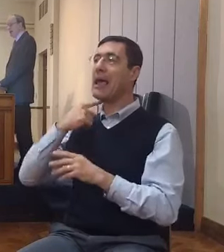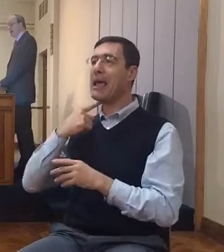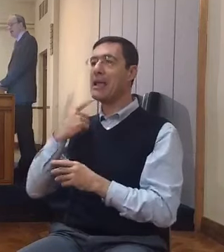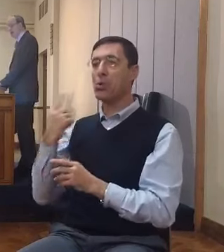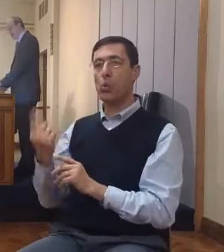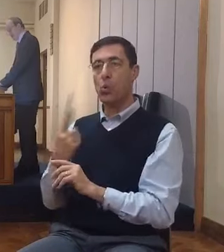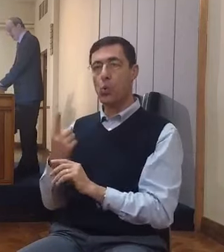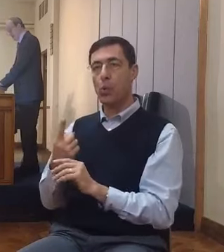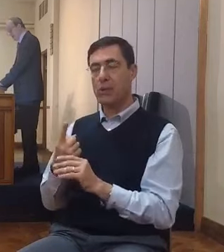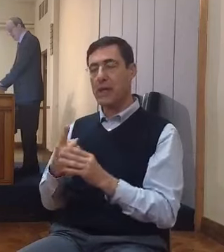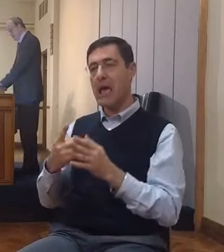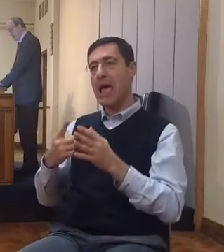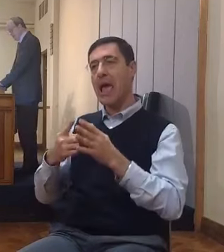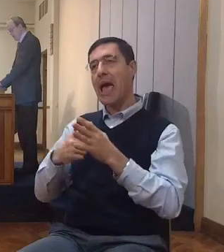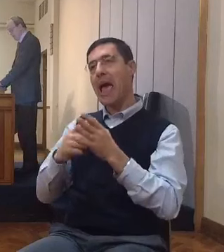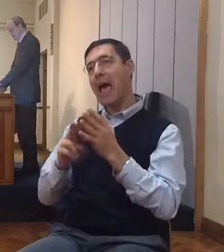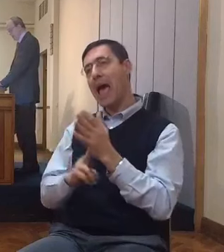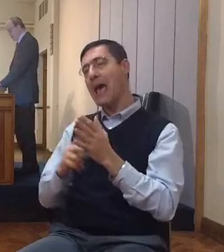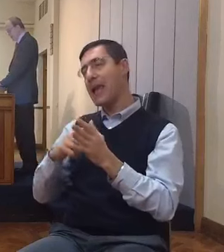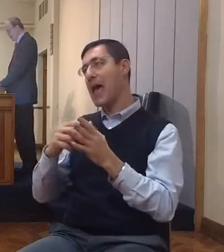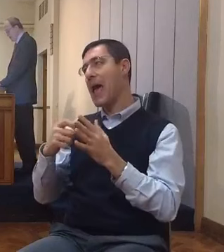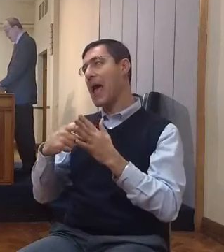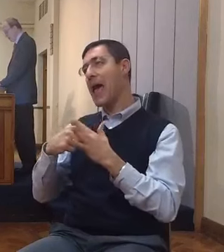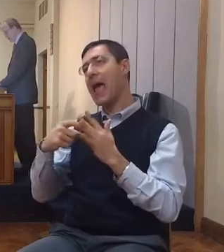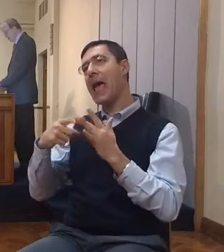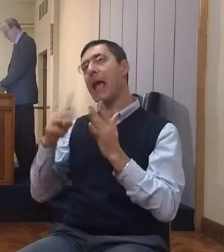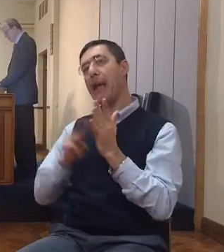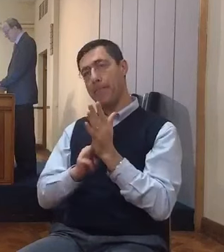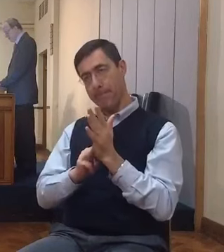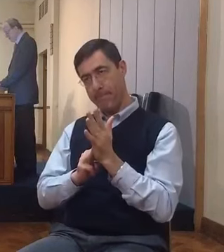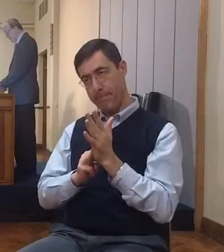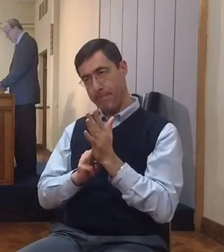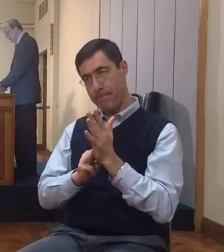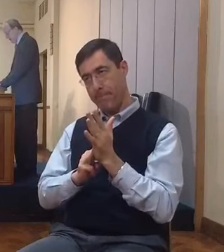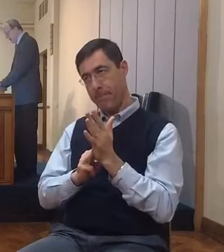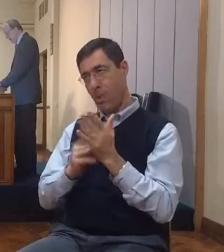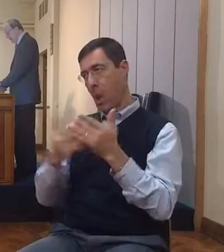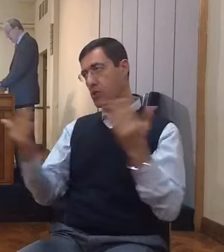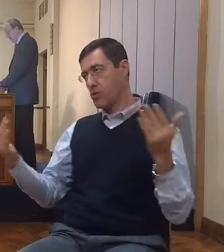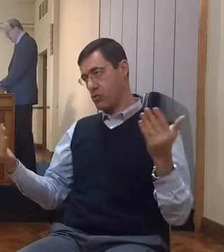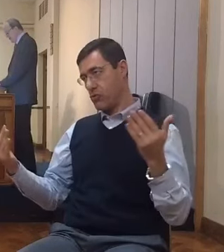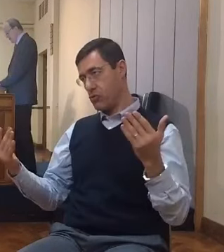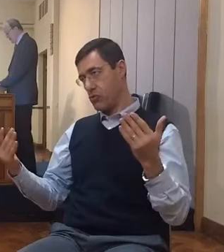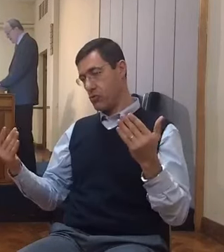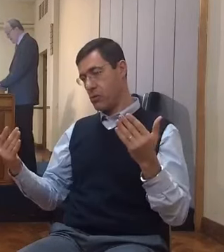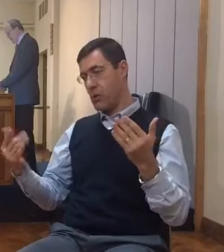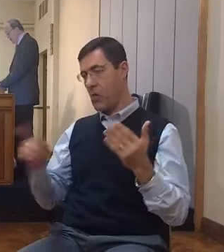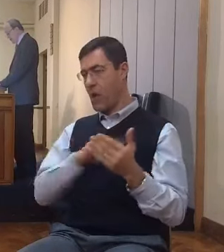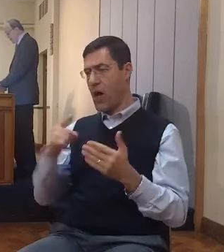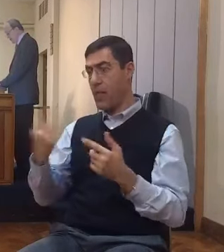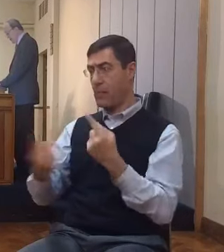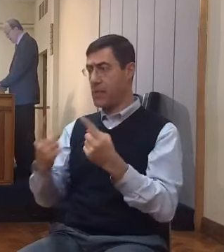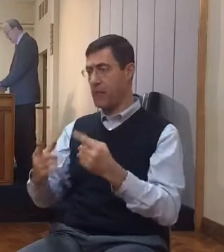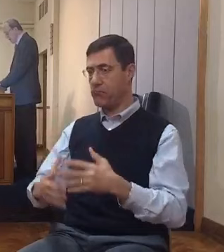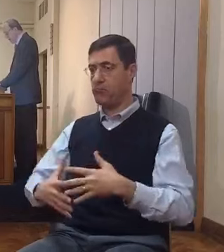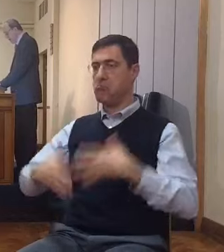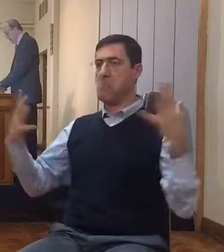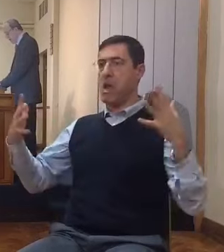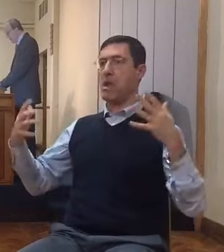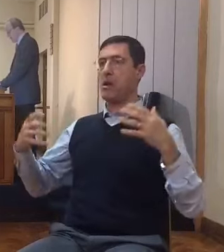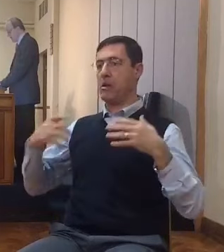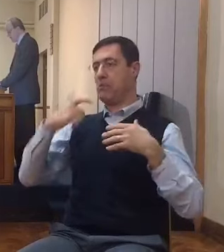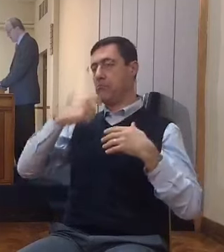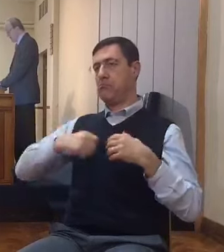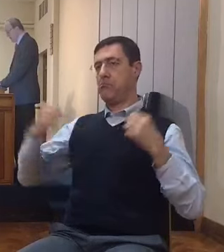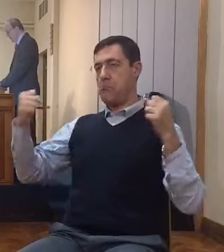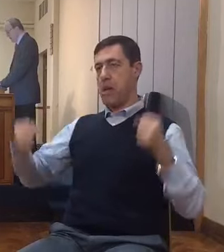be Anakim. That's plural too. From the mountains, from Hebron, from